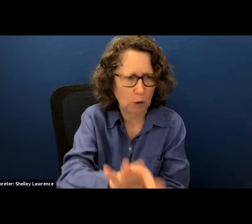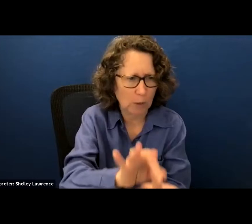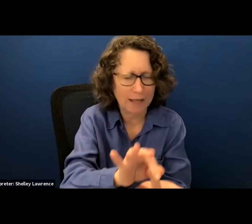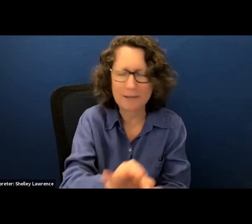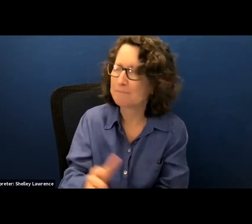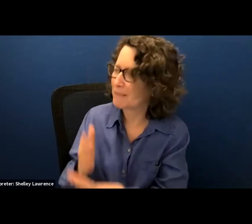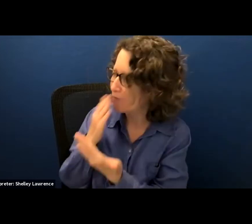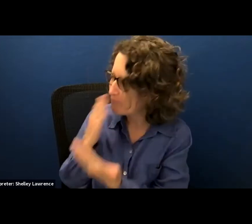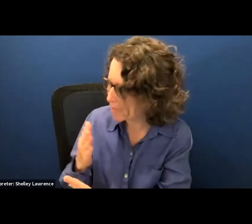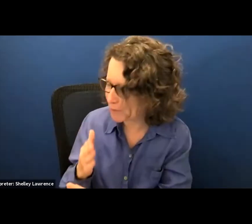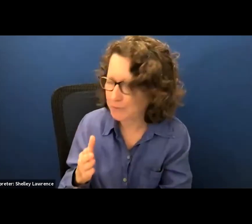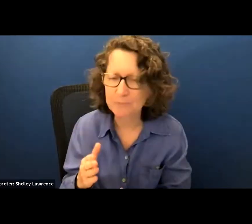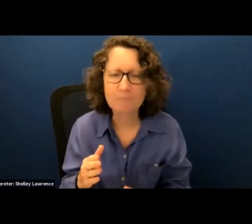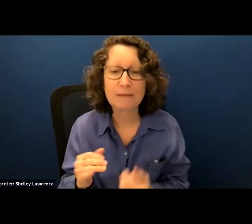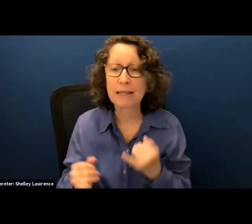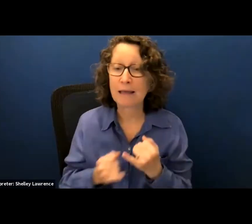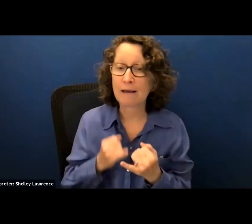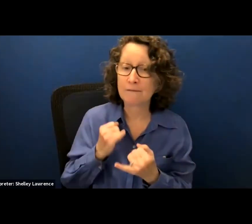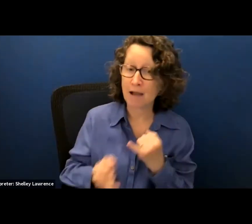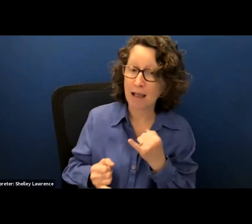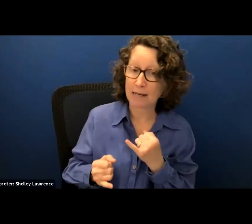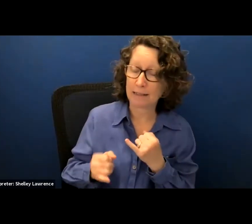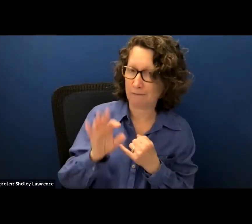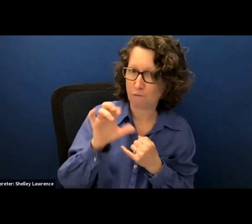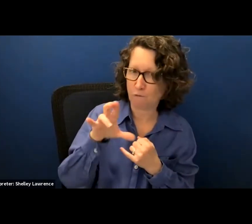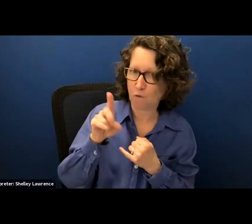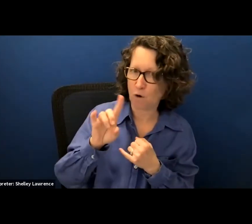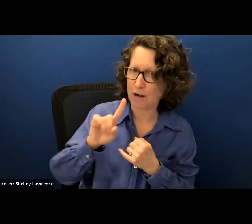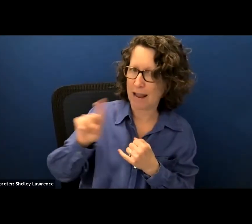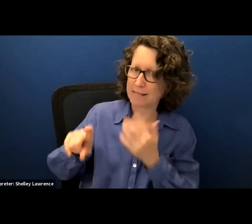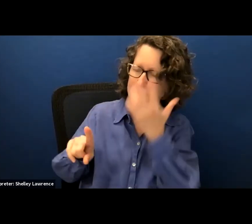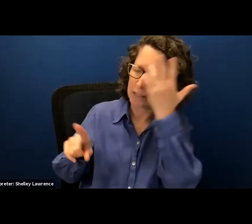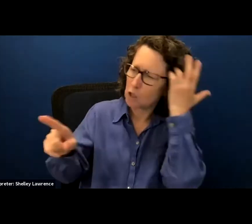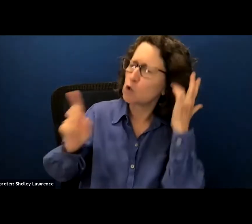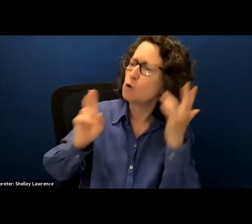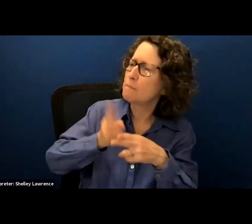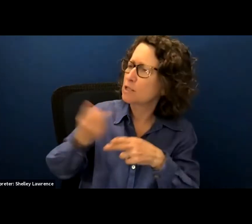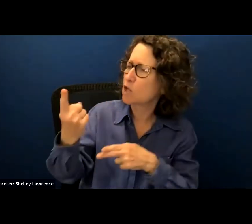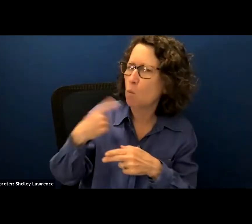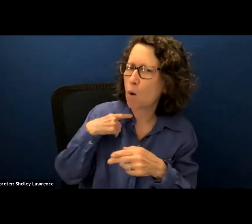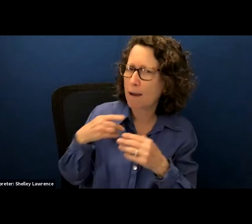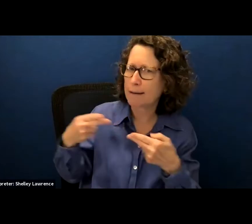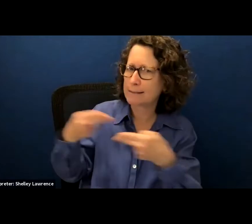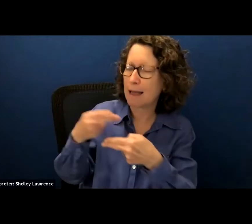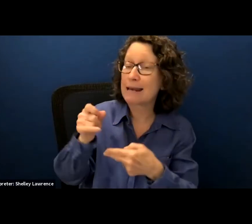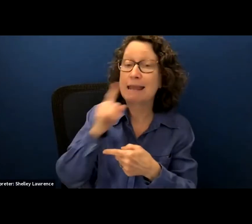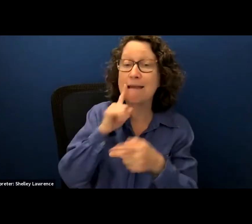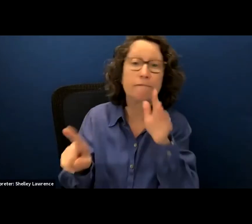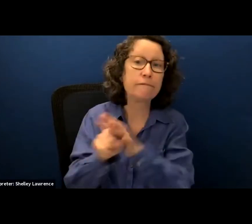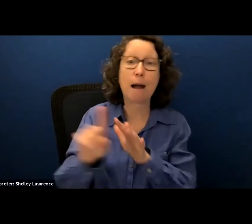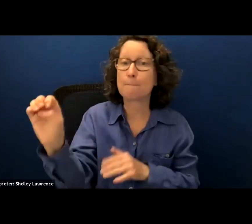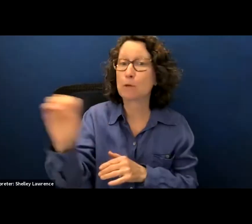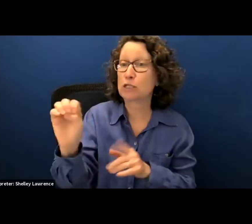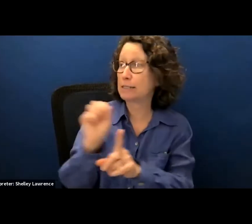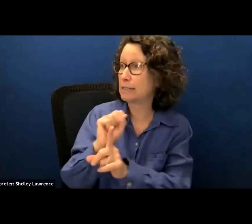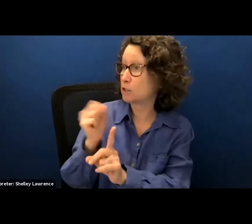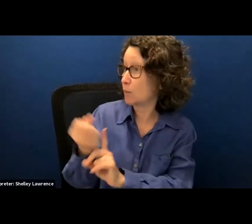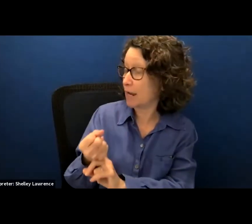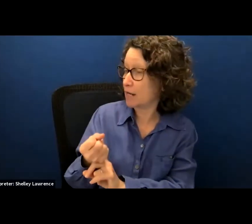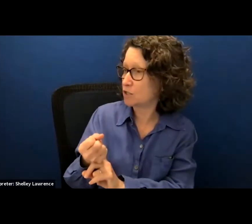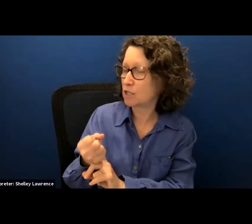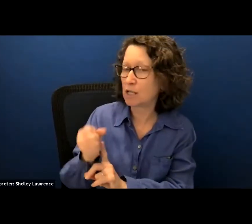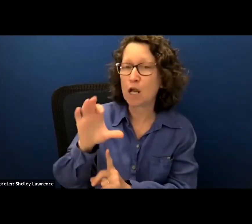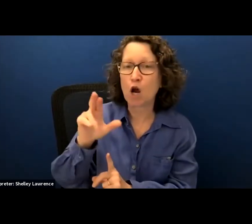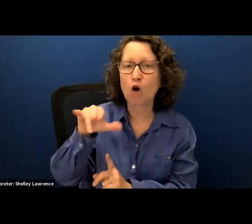Thank you. And finally, you do mention on one of the slides that if there's an emergency situation,